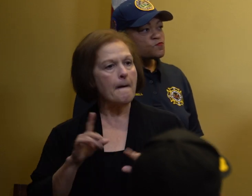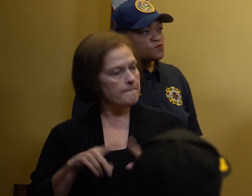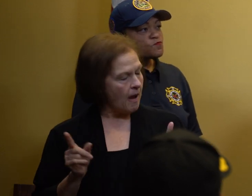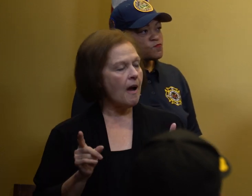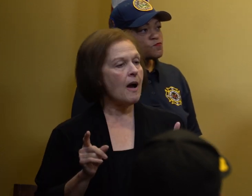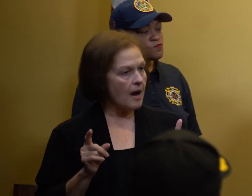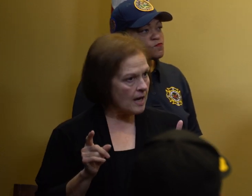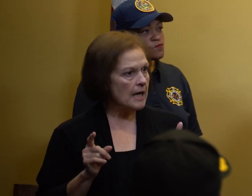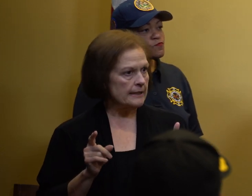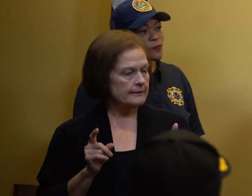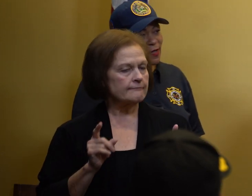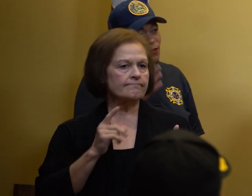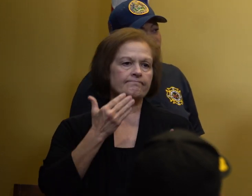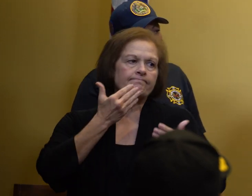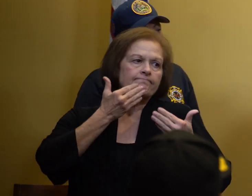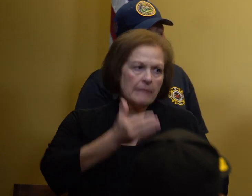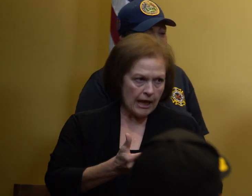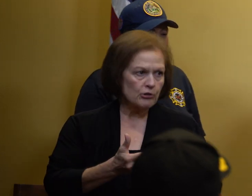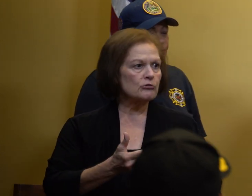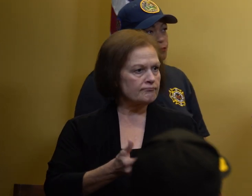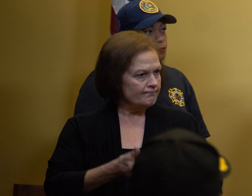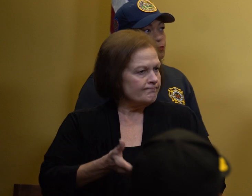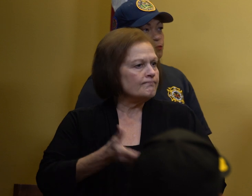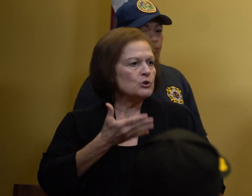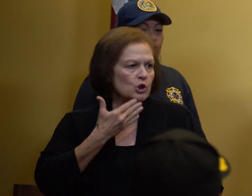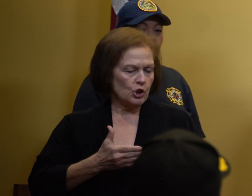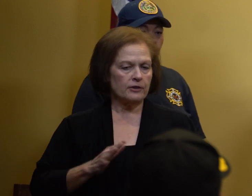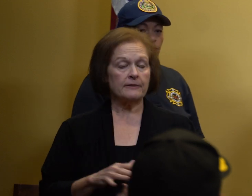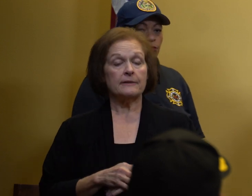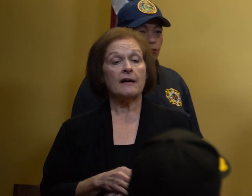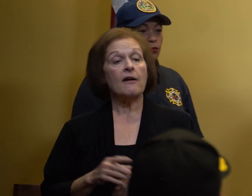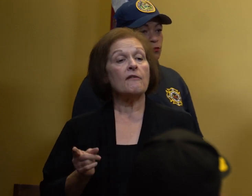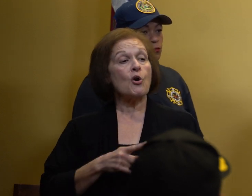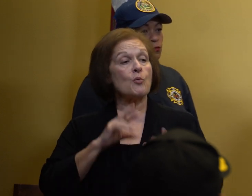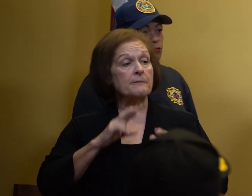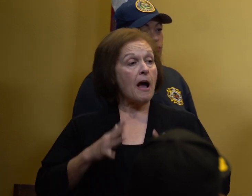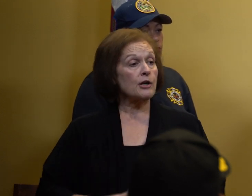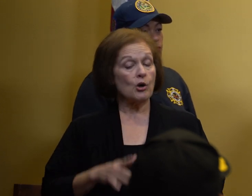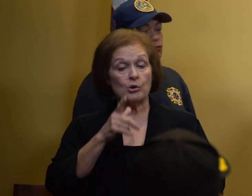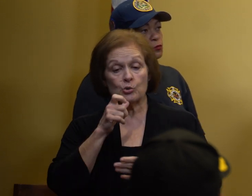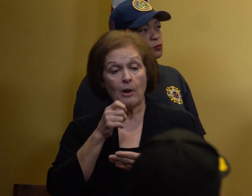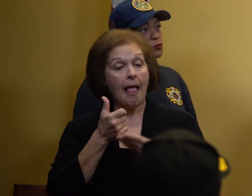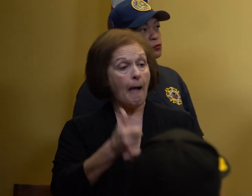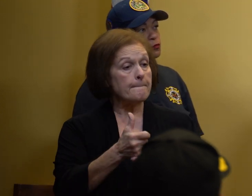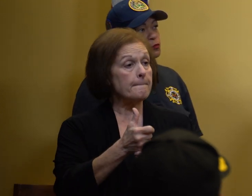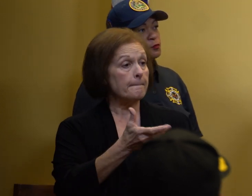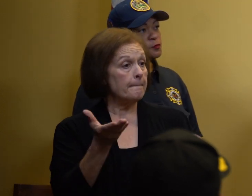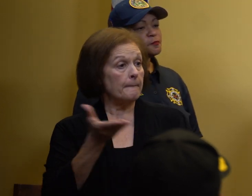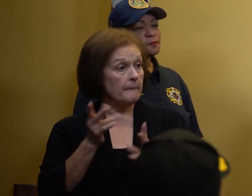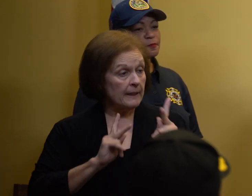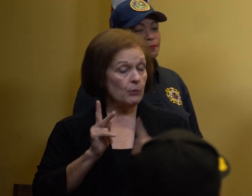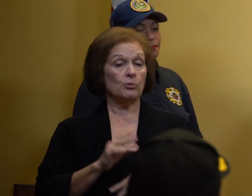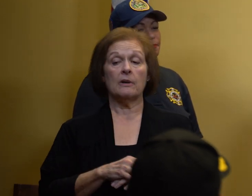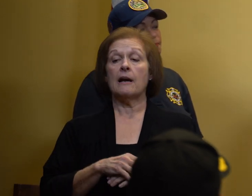24-hour operation. That was amazing, so thank you very much. Shout out to all of the first responders who helped transport individuals last night, and bigger shout out to